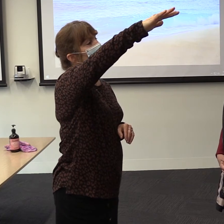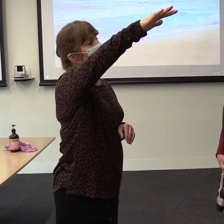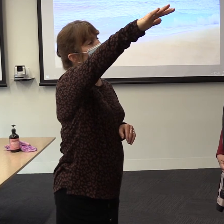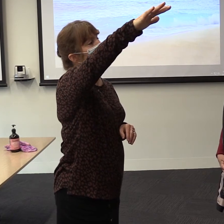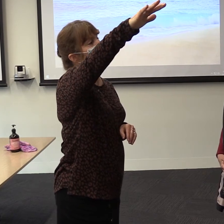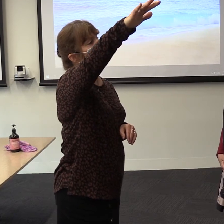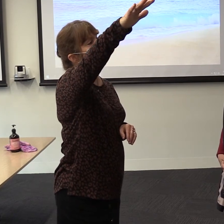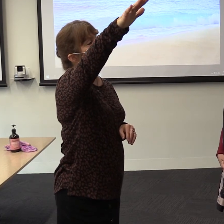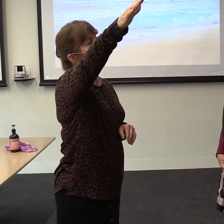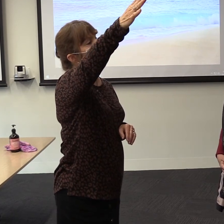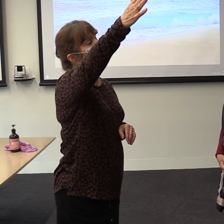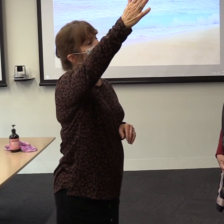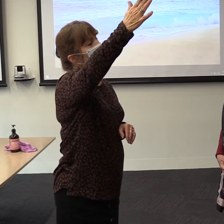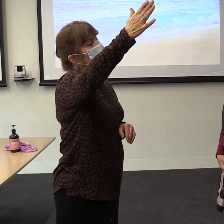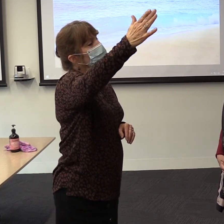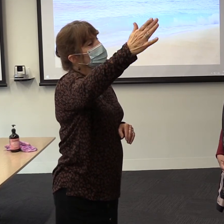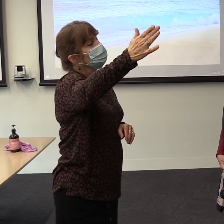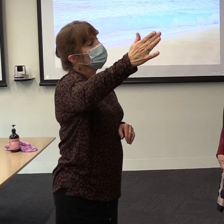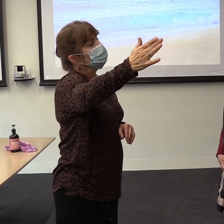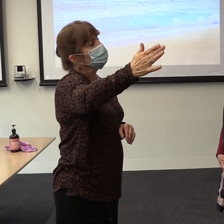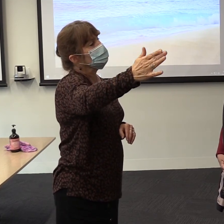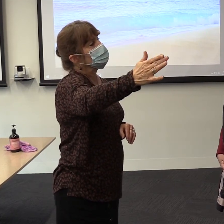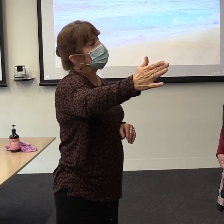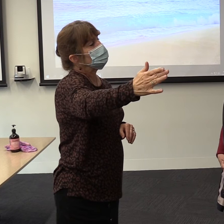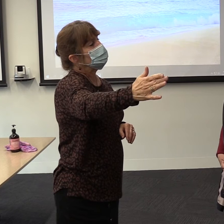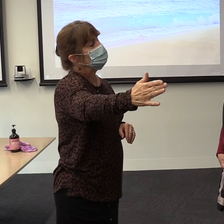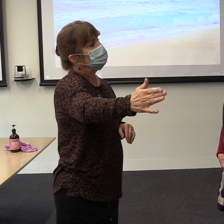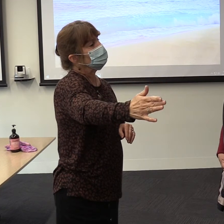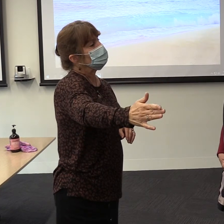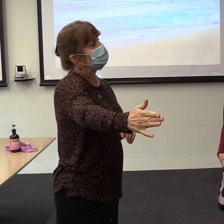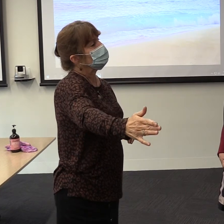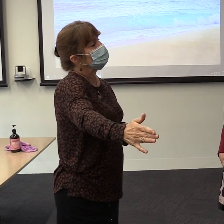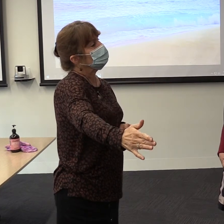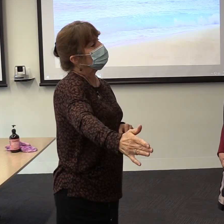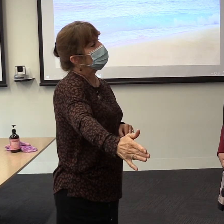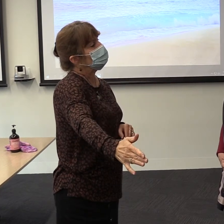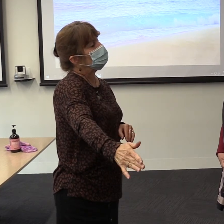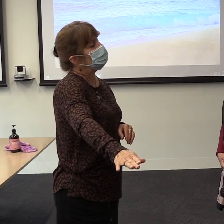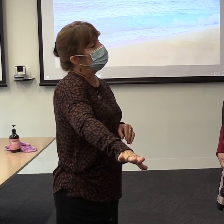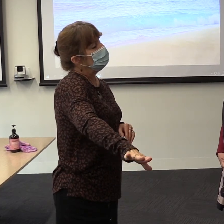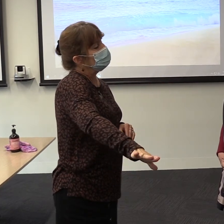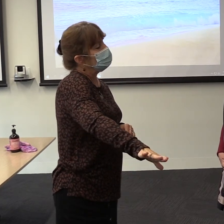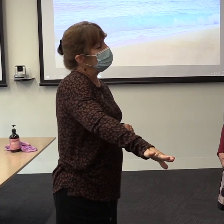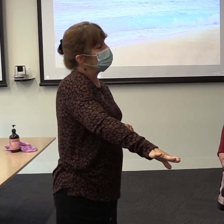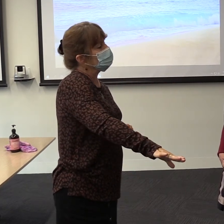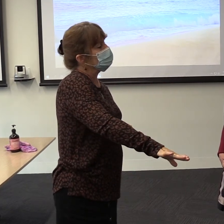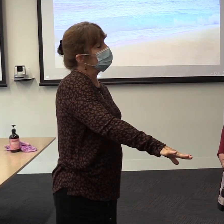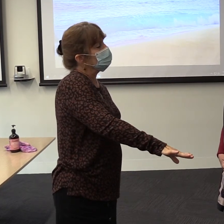3, 4. In, 2, 3, 4, out, 2,